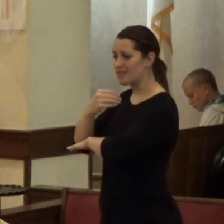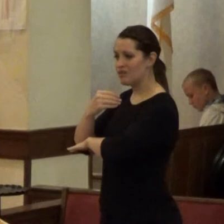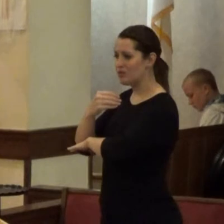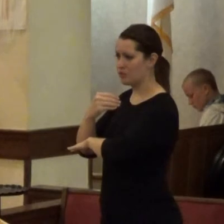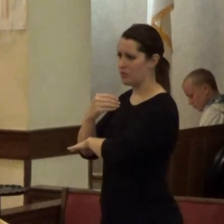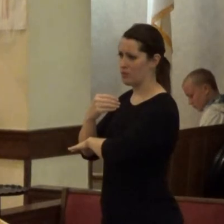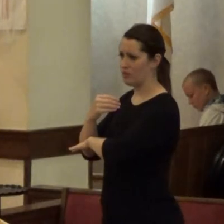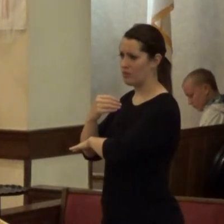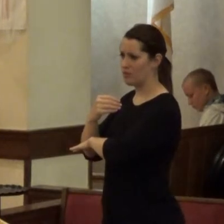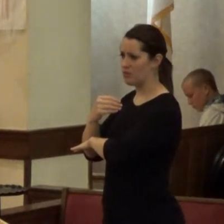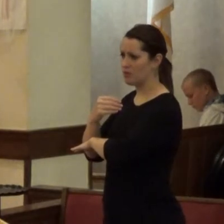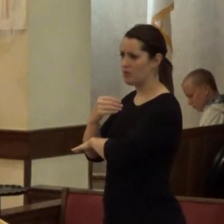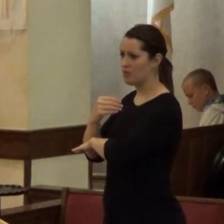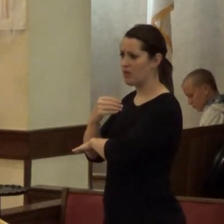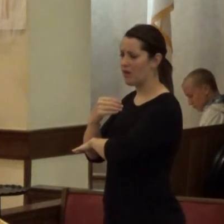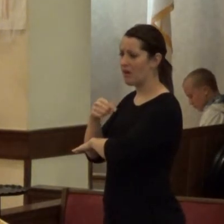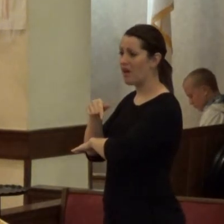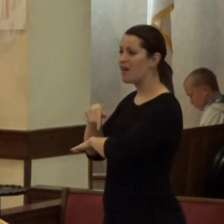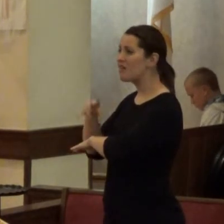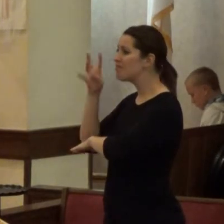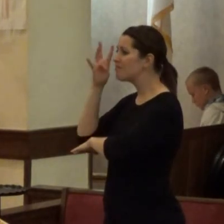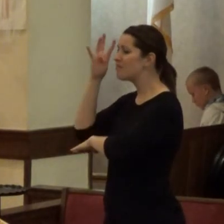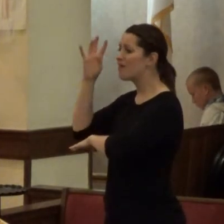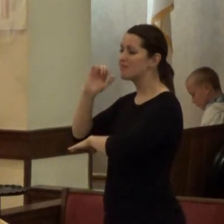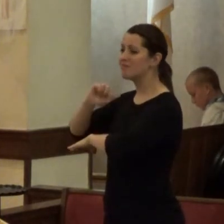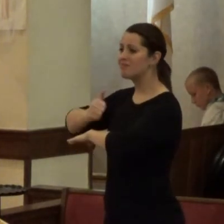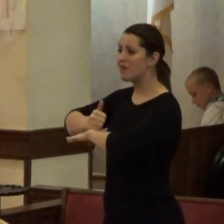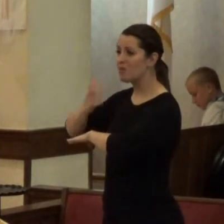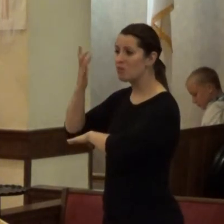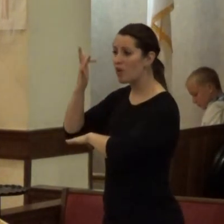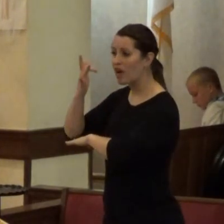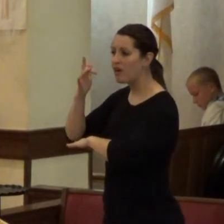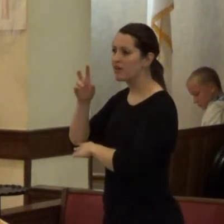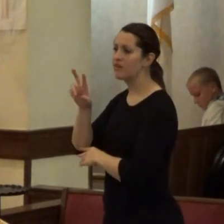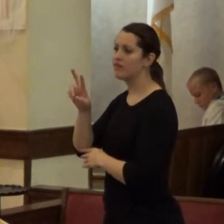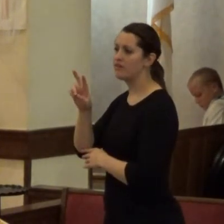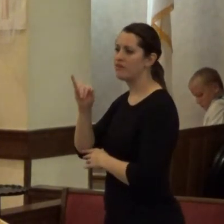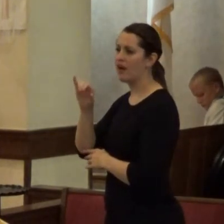It is a table that has been created because of violence.